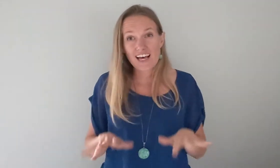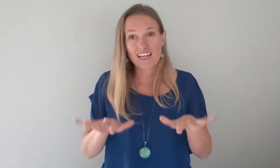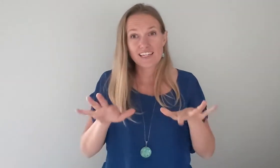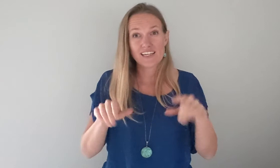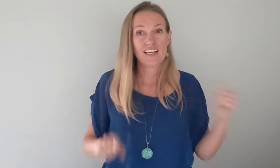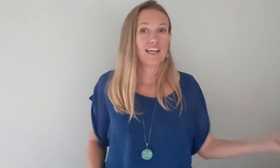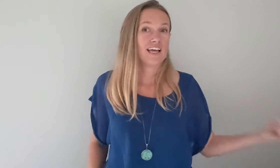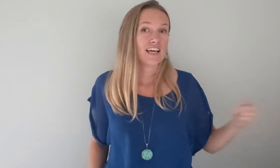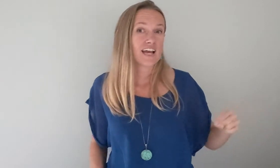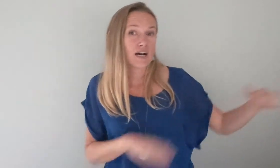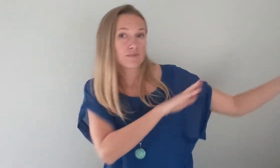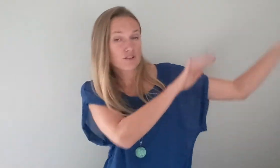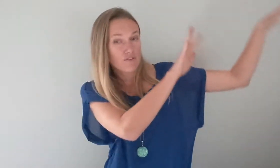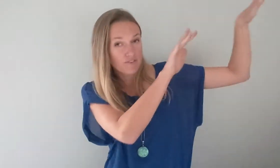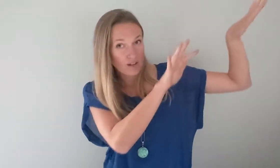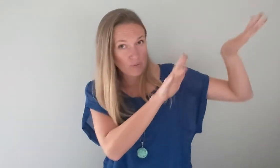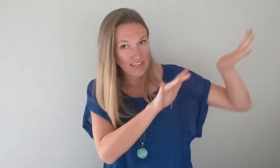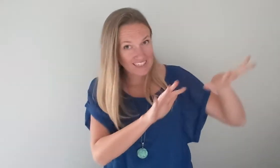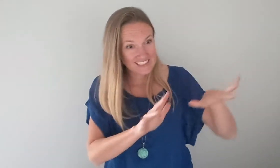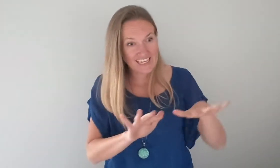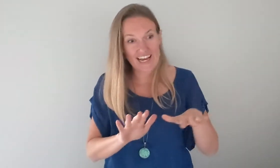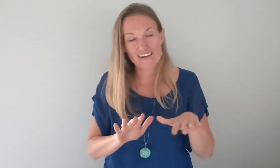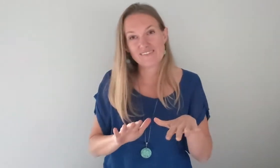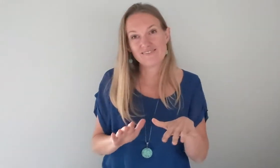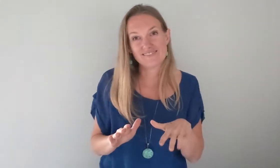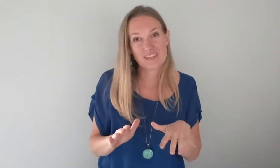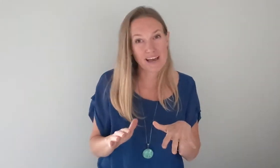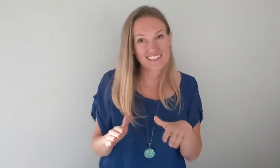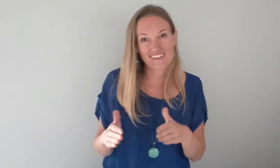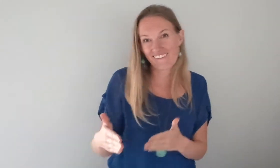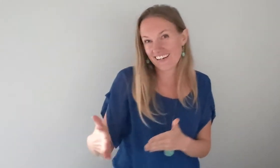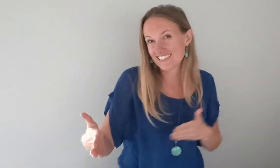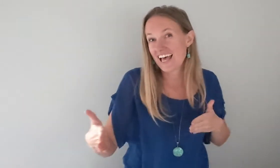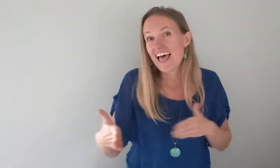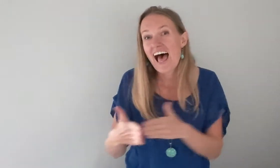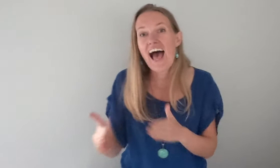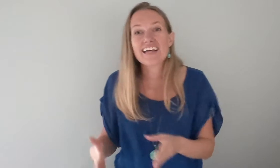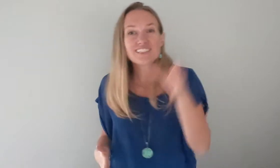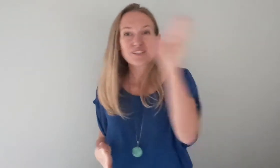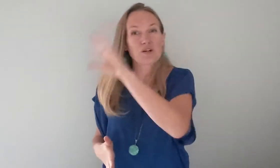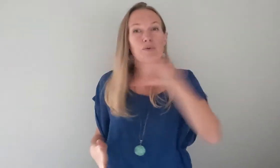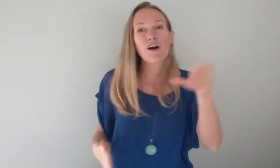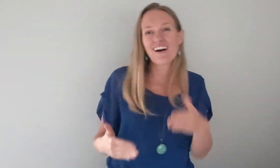flood, comes flowing down. Then back to the chorus. At the cross,